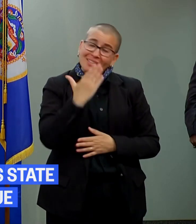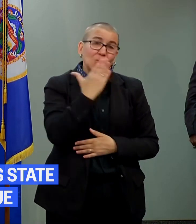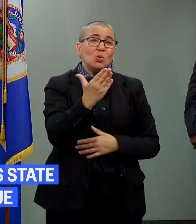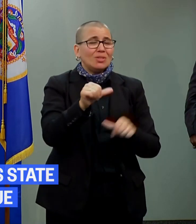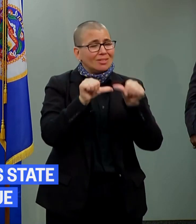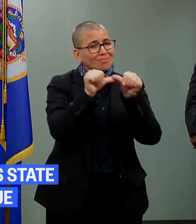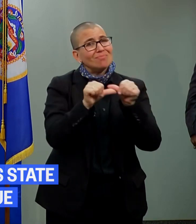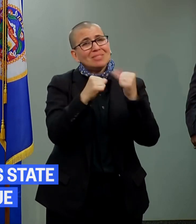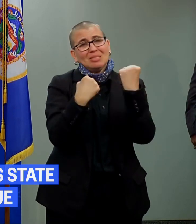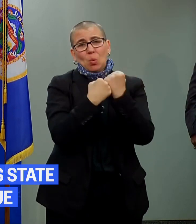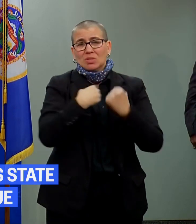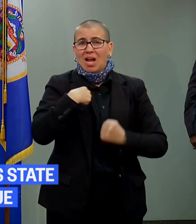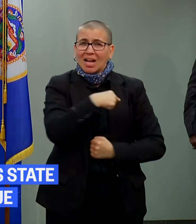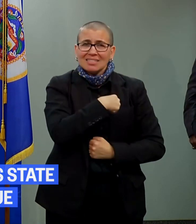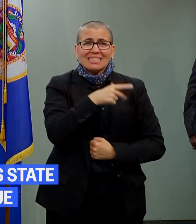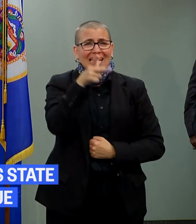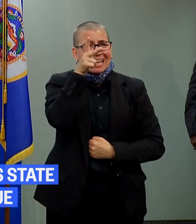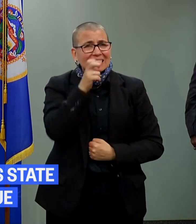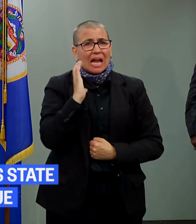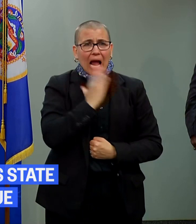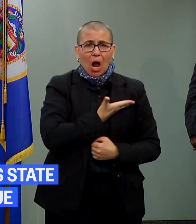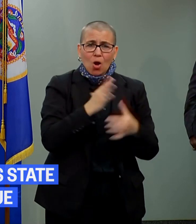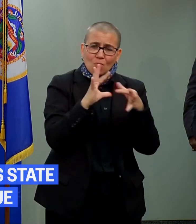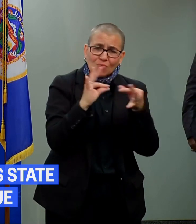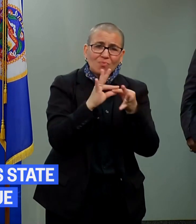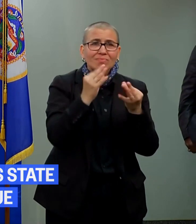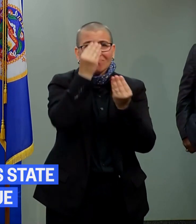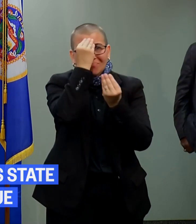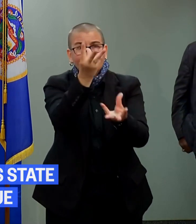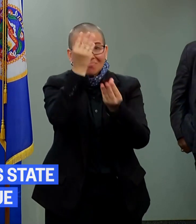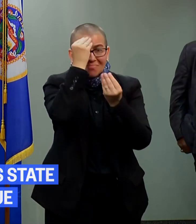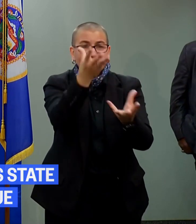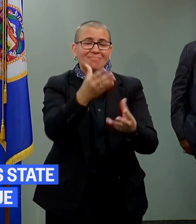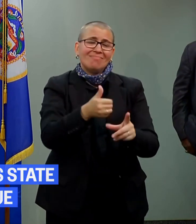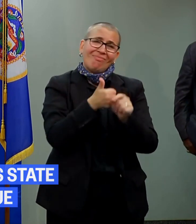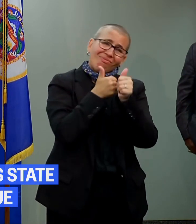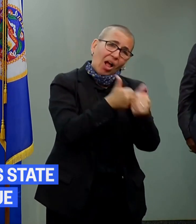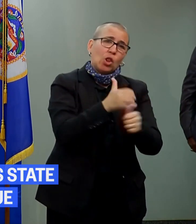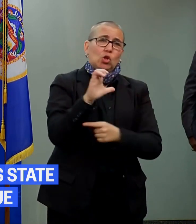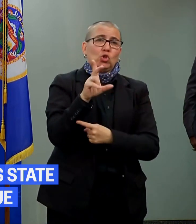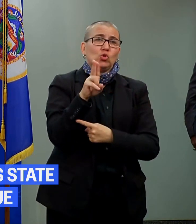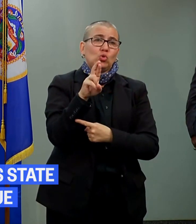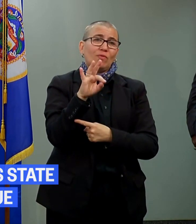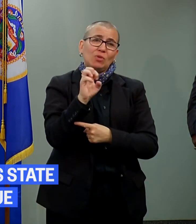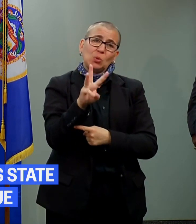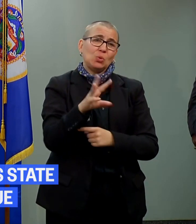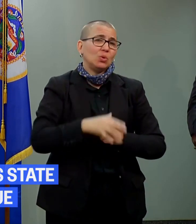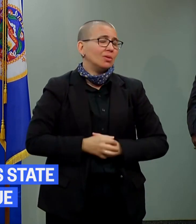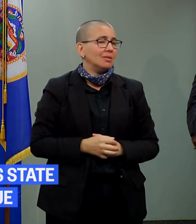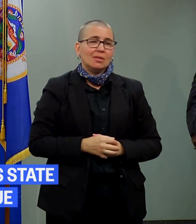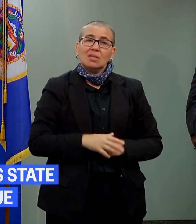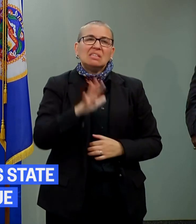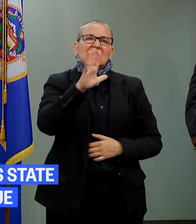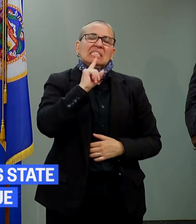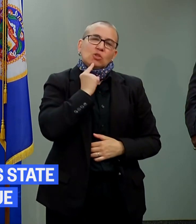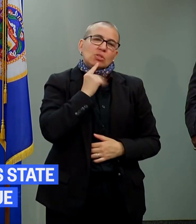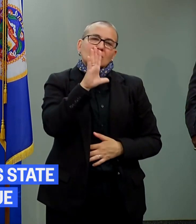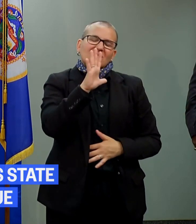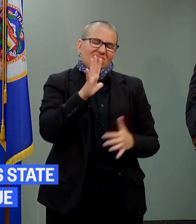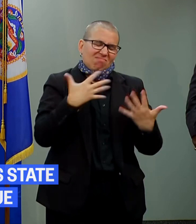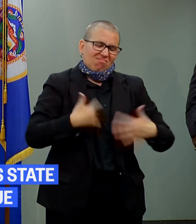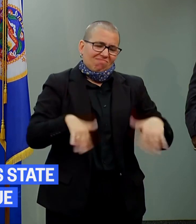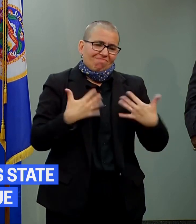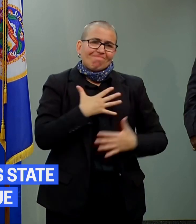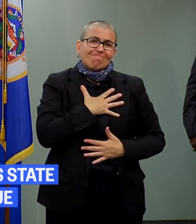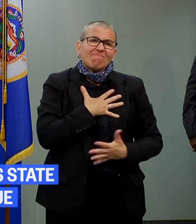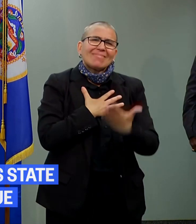us and listen to the advice and obey the curfew. And again, thank those frontline first responders,